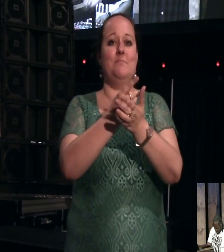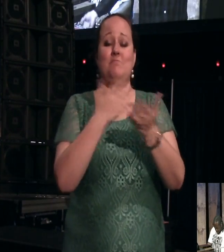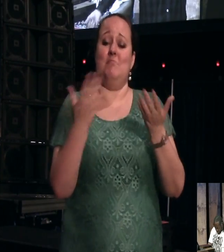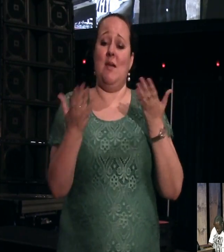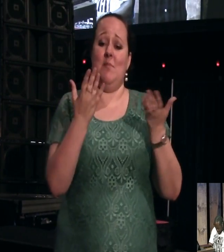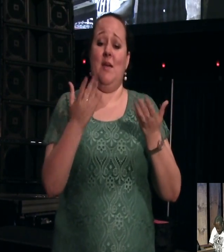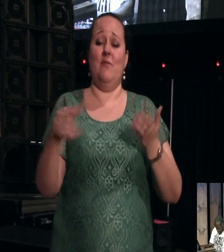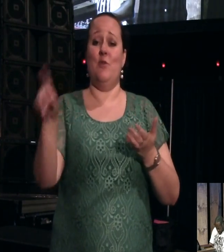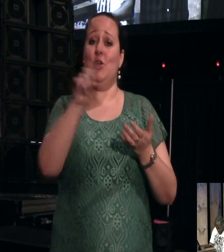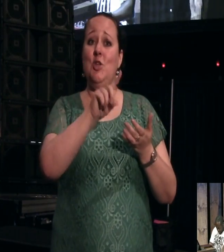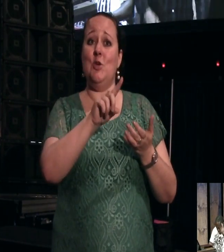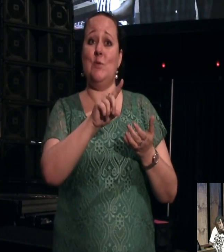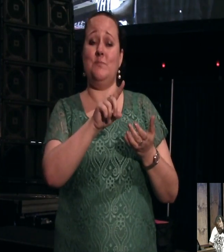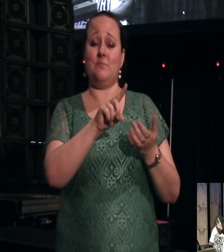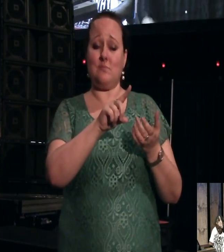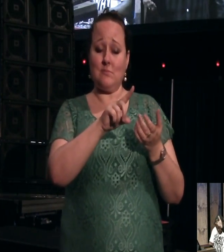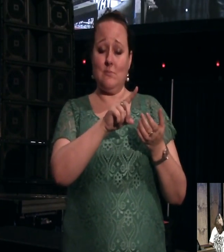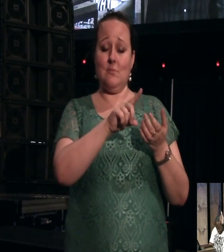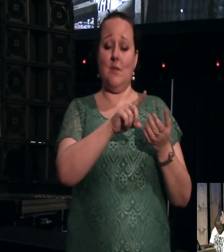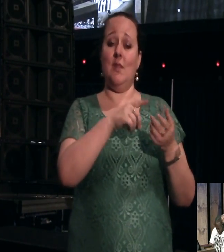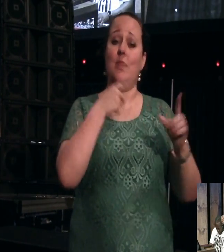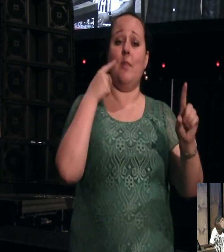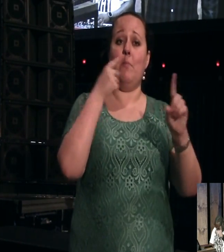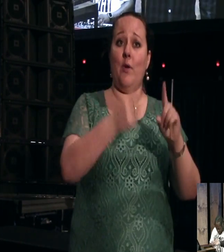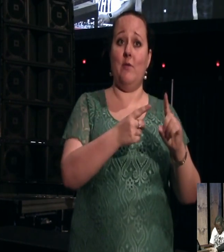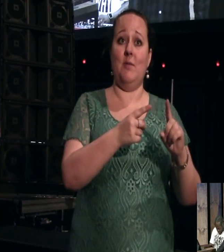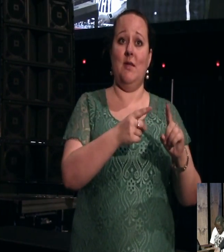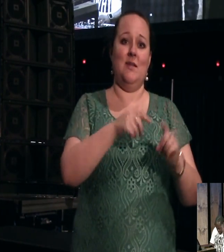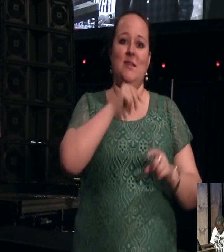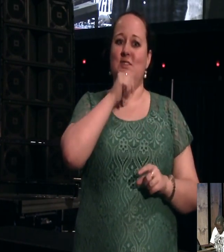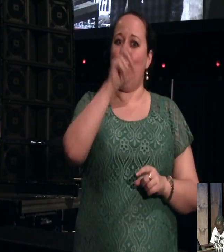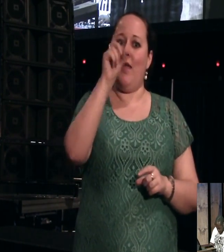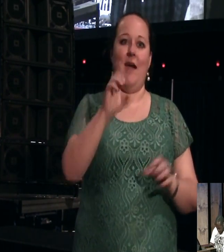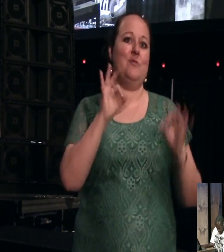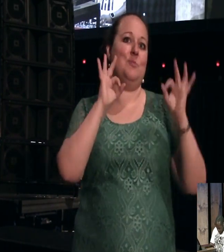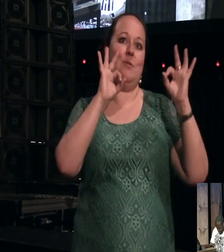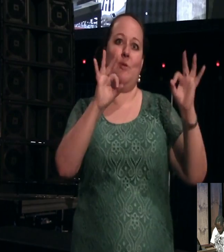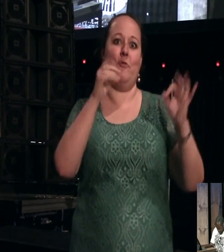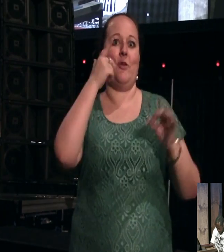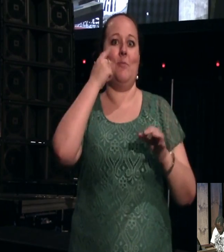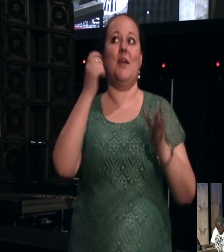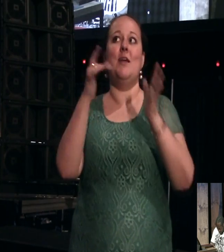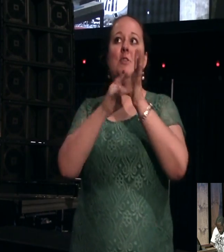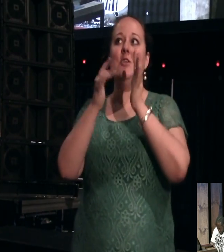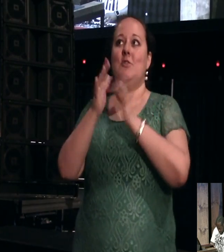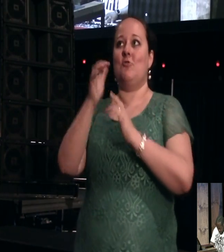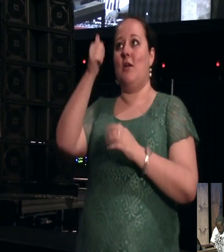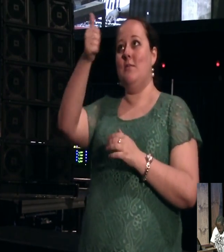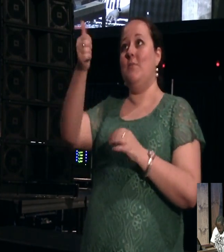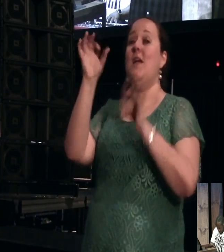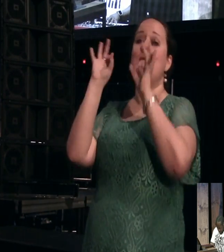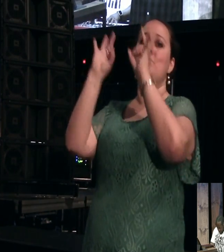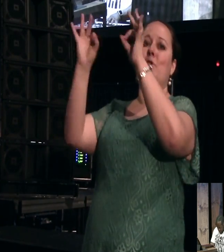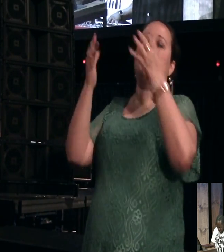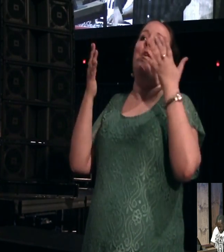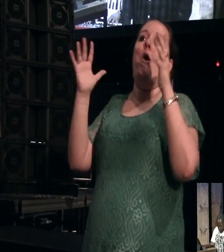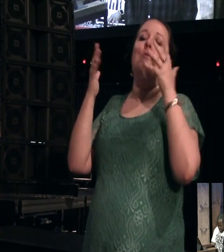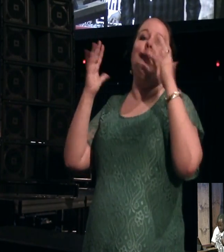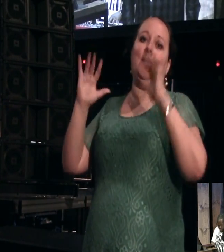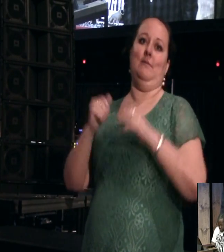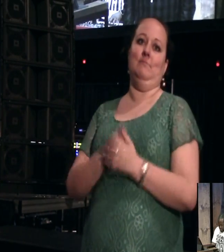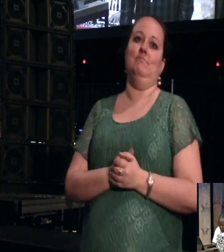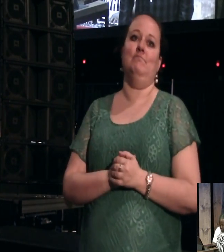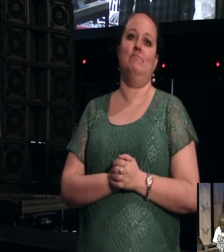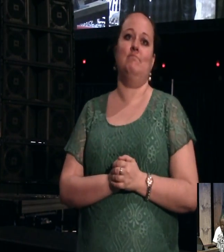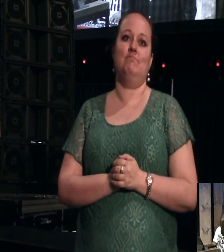his delight in you. Maybe you just need, for you, maybe the air in your balloon is going to be the fact that you don't have to be perfect